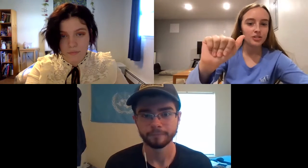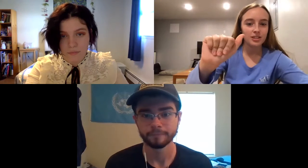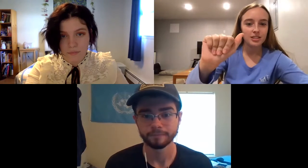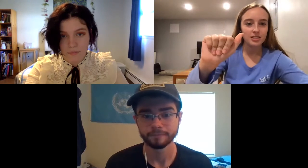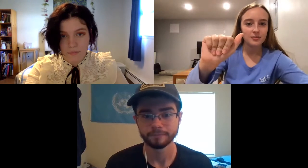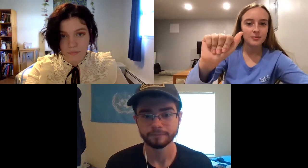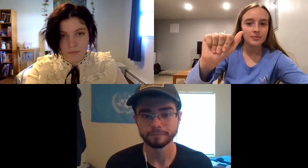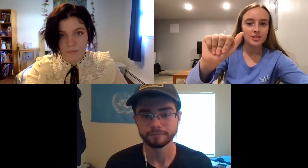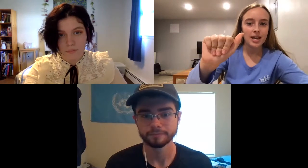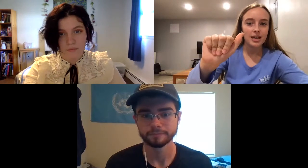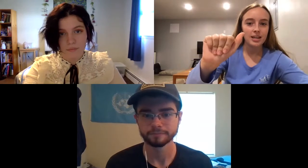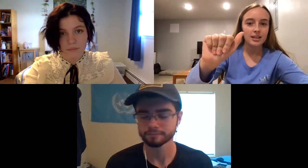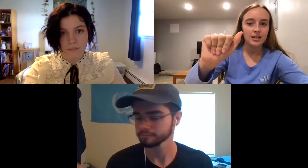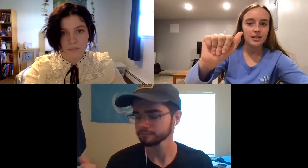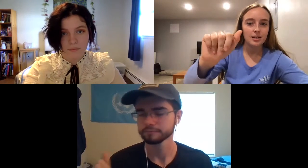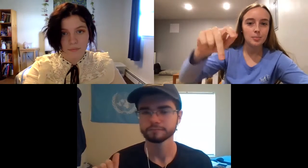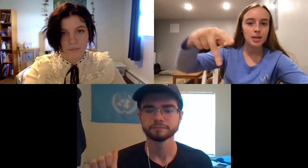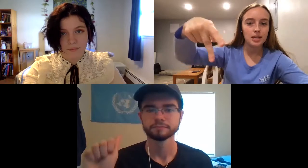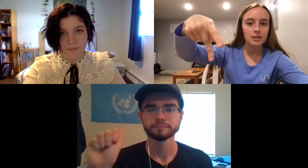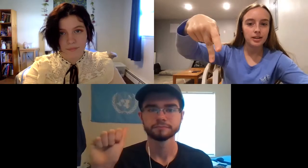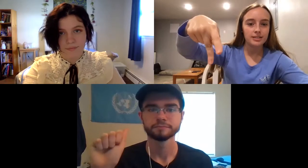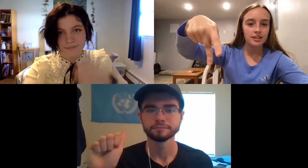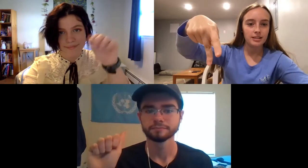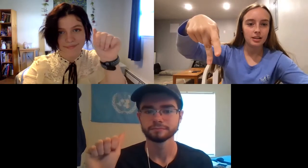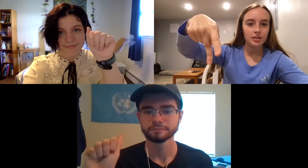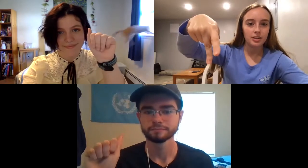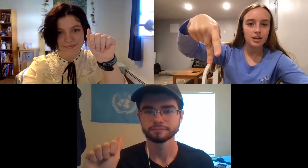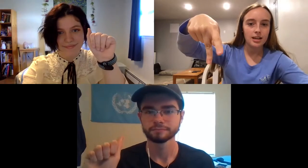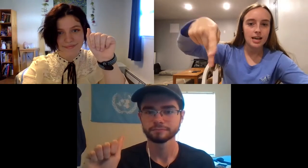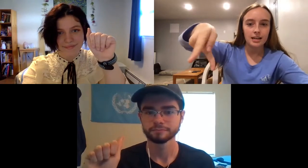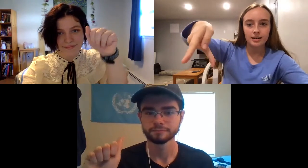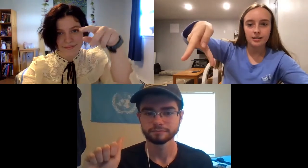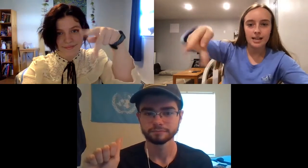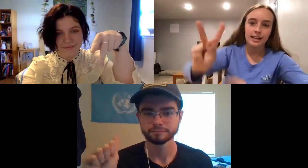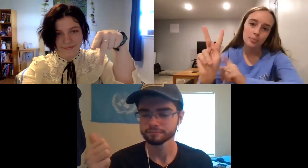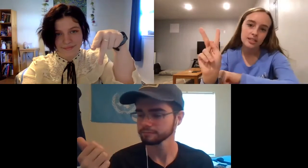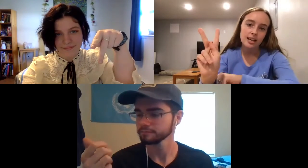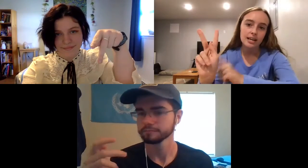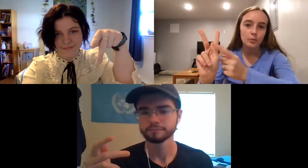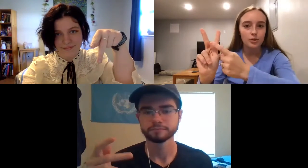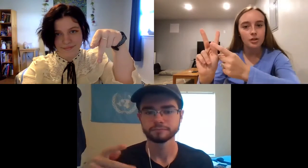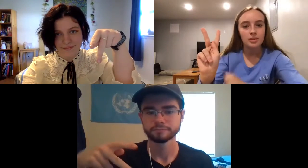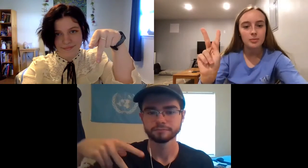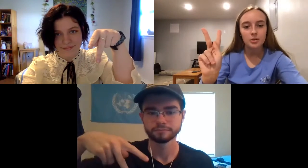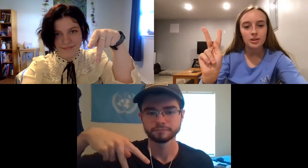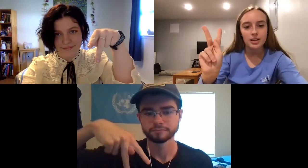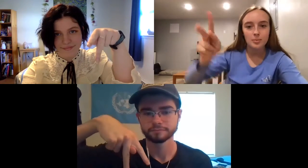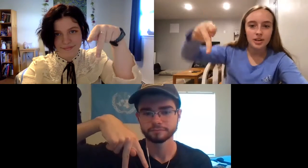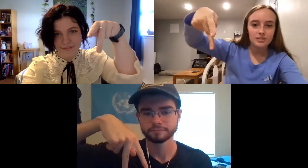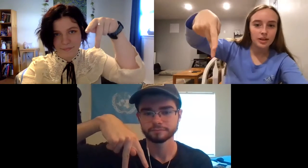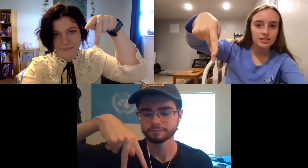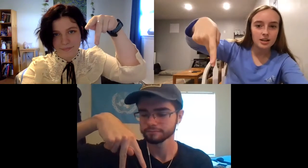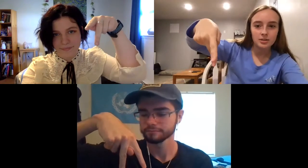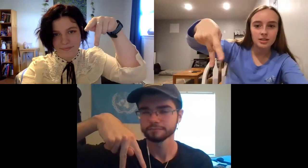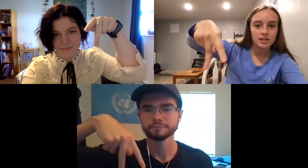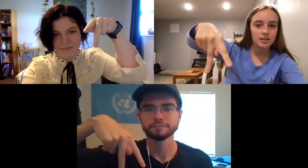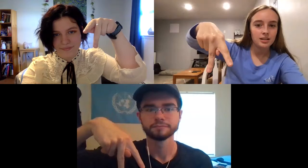fingerspelling. So A, P, then is the next letter and like a P sign with your thumb in the middle, but